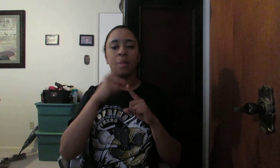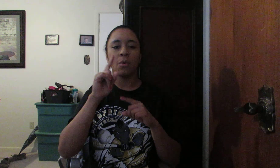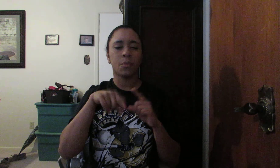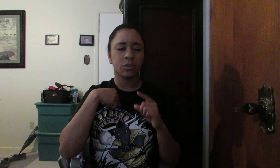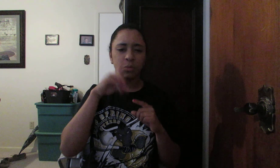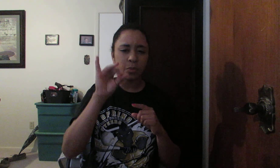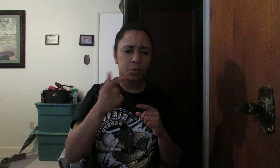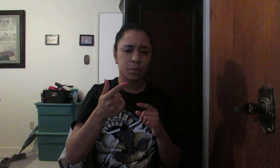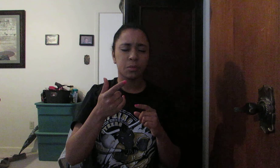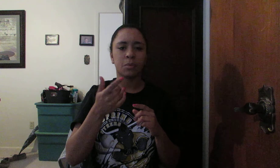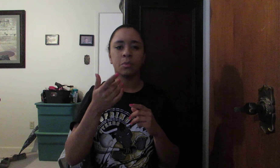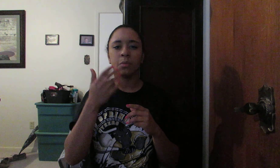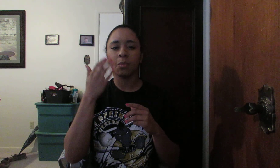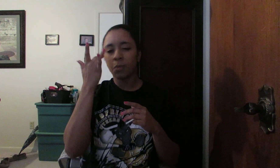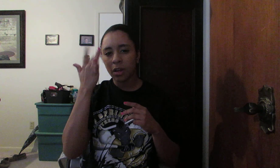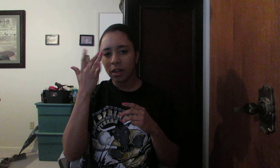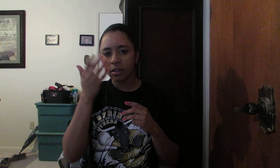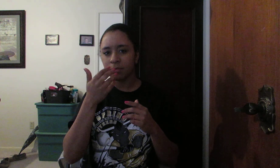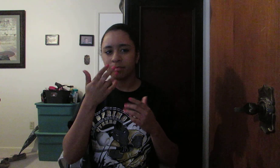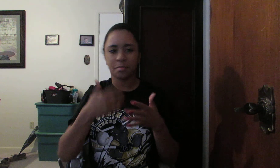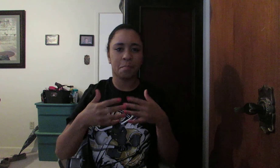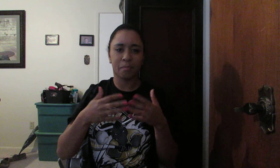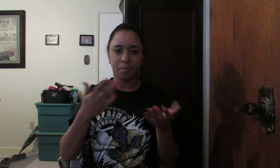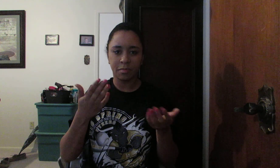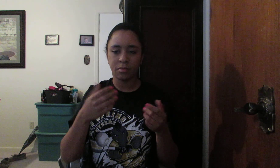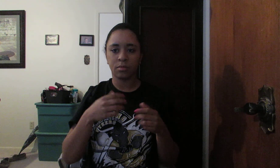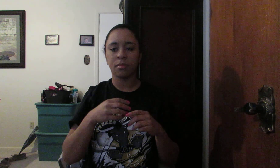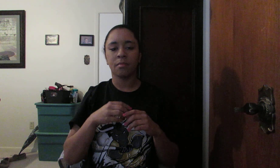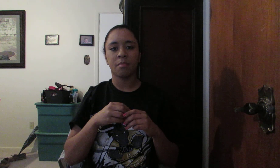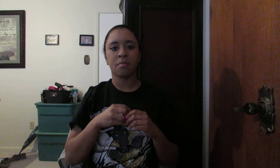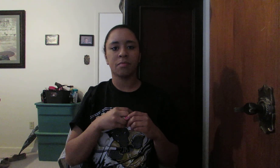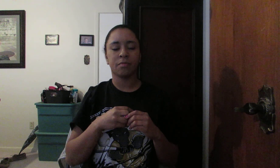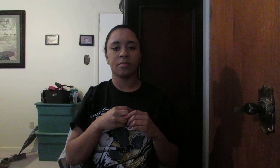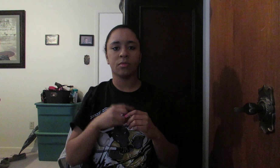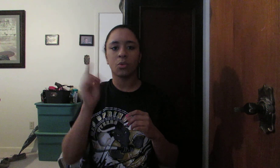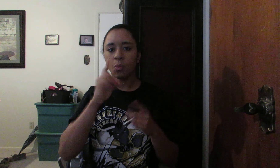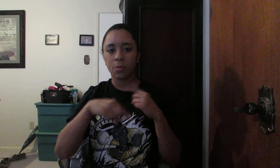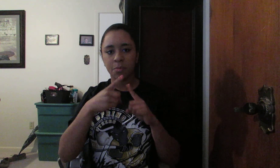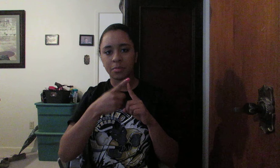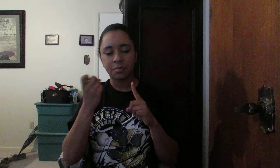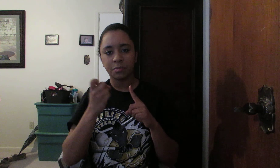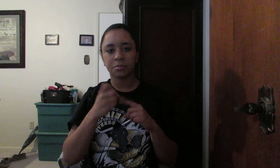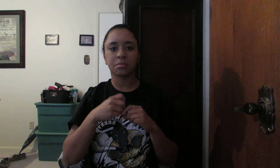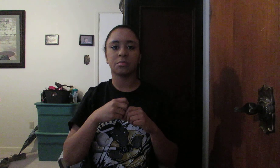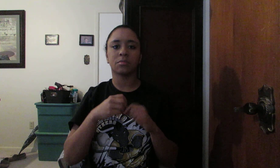doing, why does it matter, where did it come from, and where does it